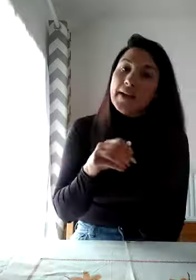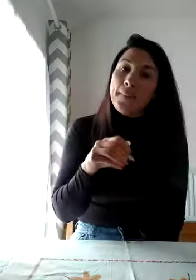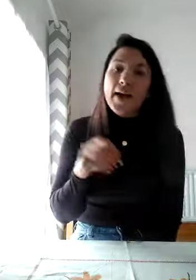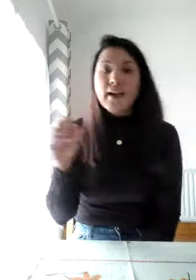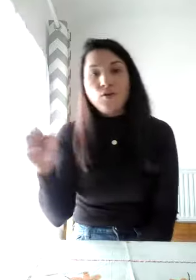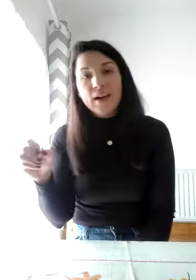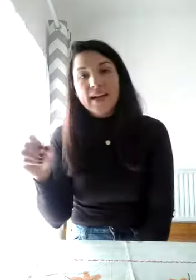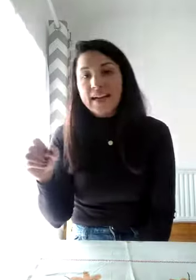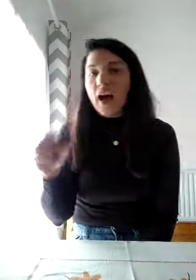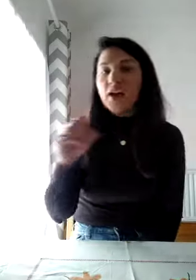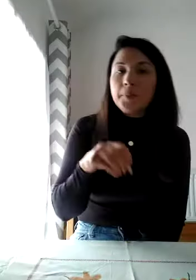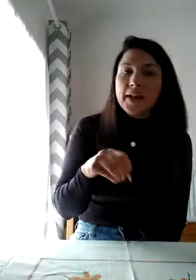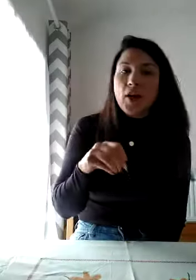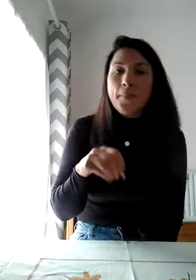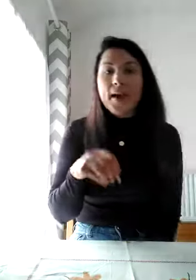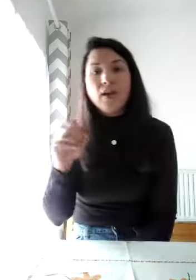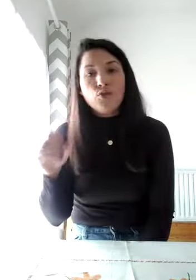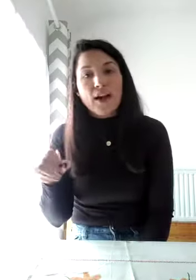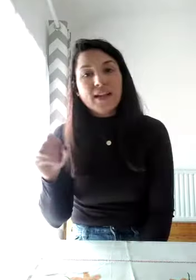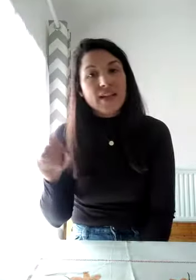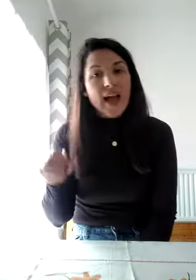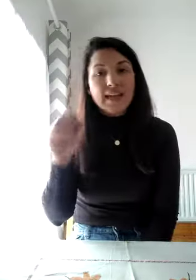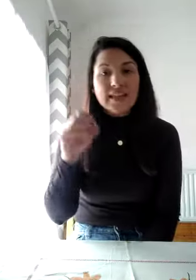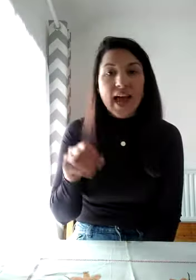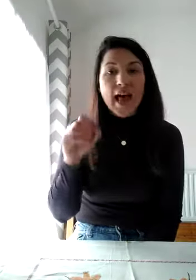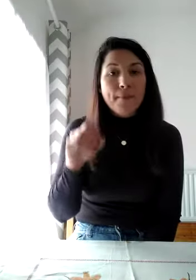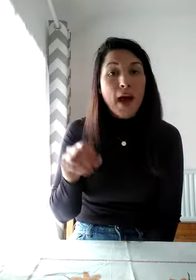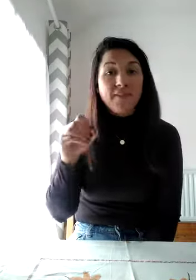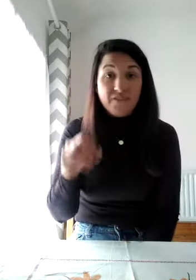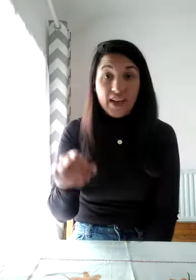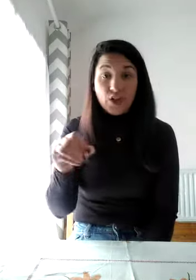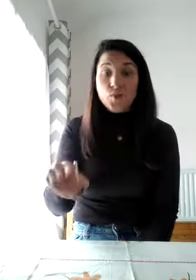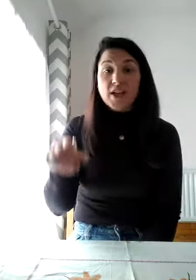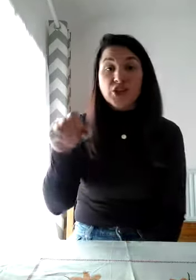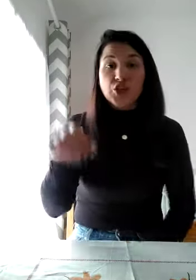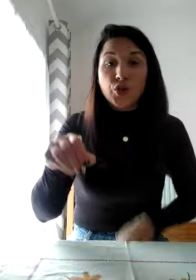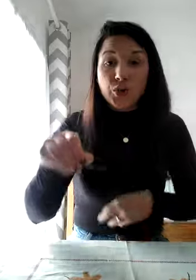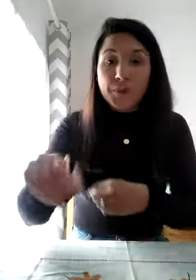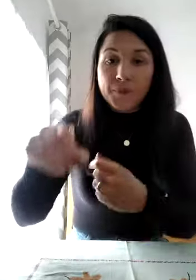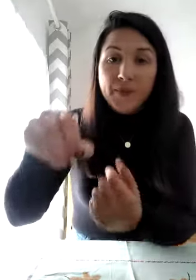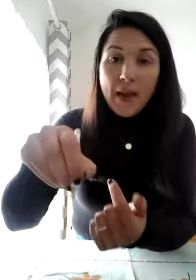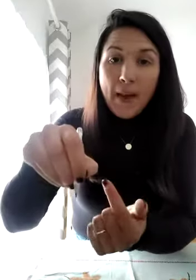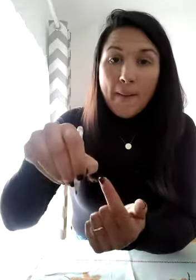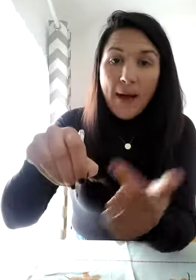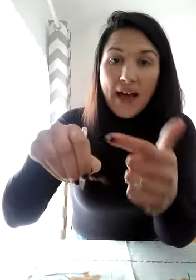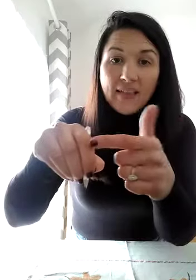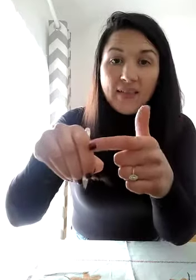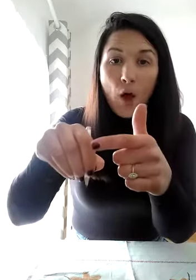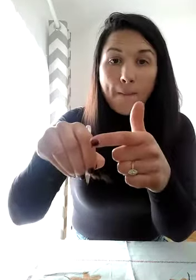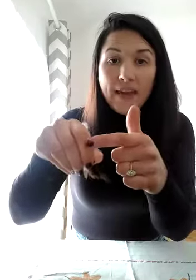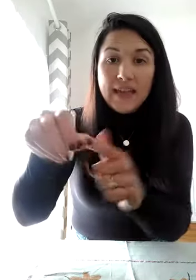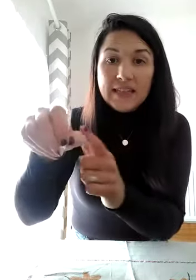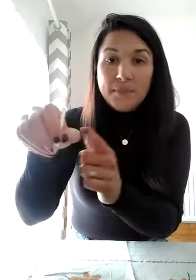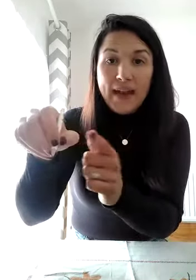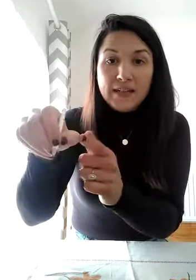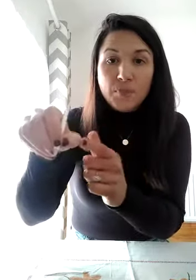up a crayon, pick up a crayon, I just tell my fingers what to do. My thumb is bent,